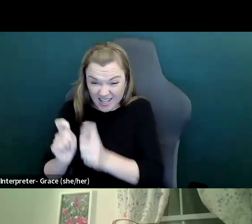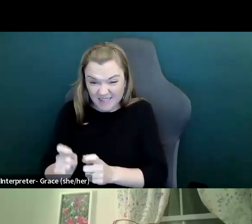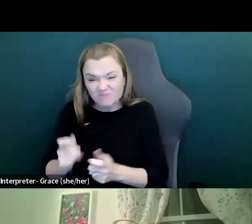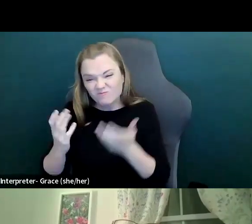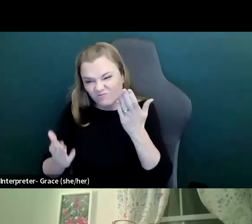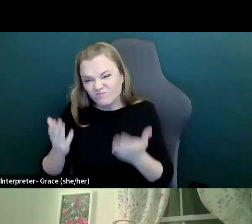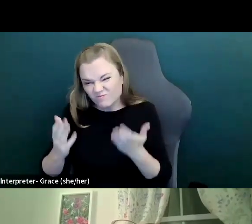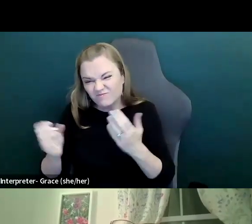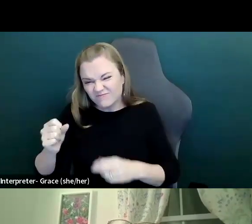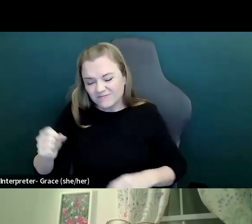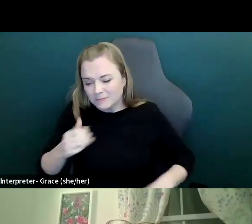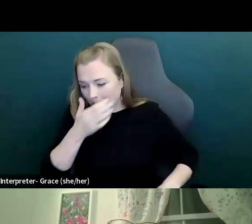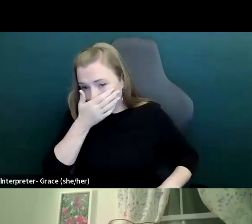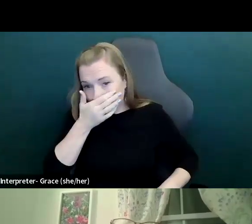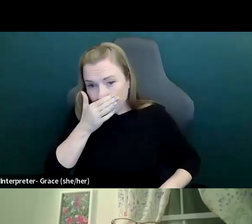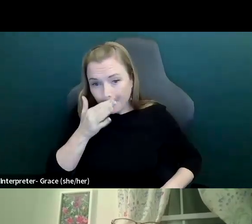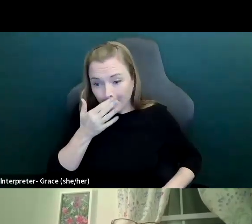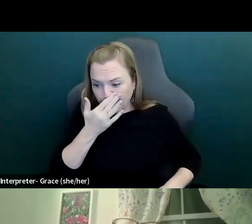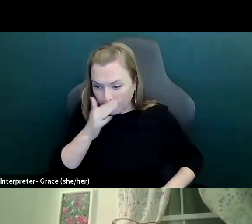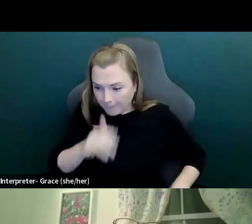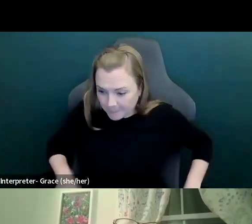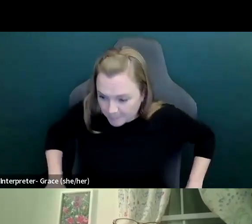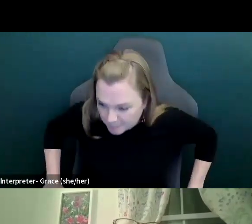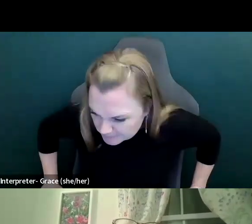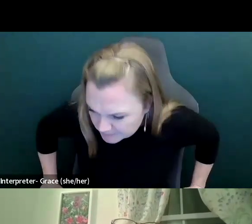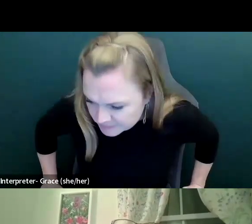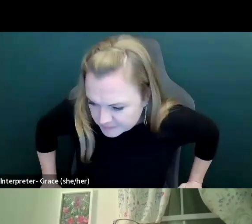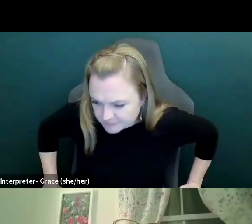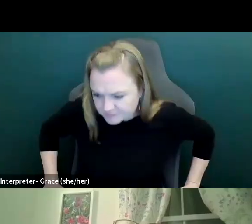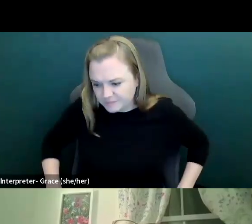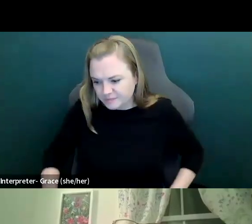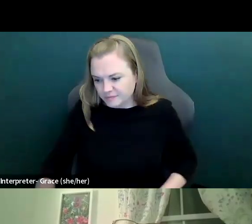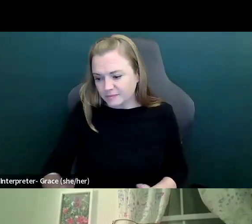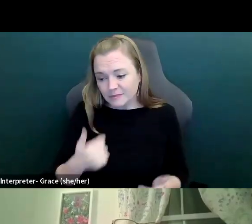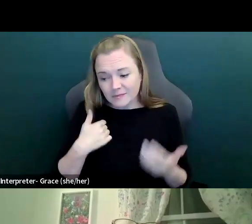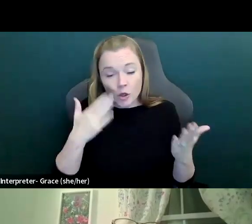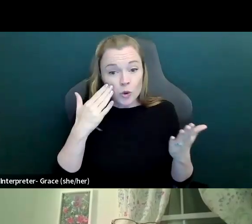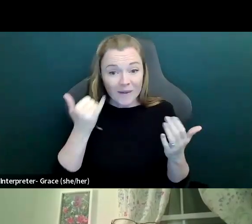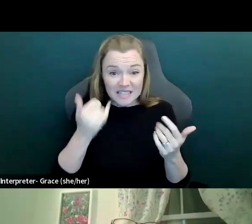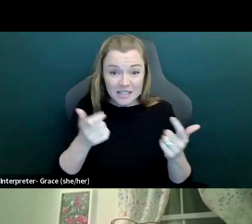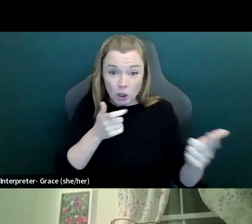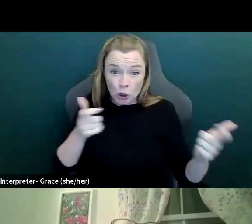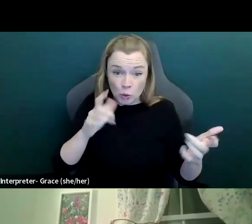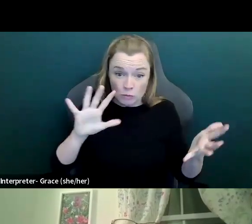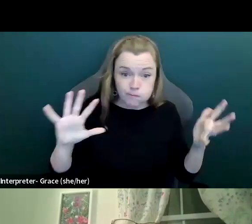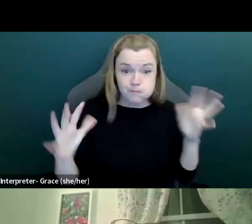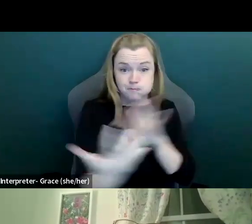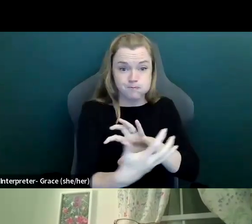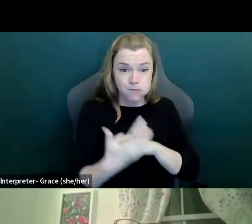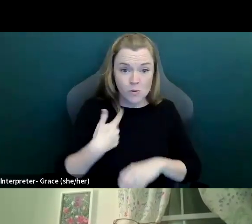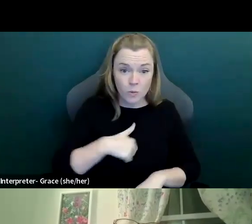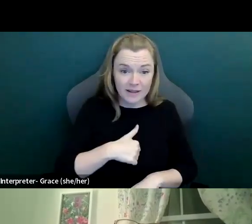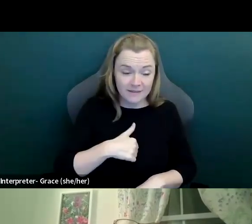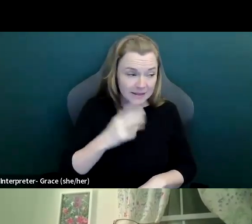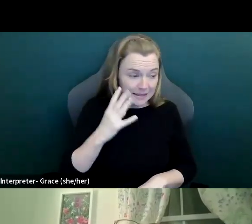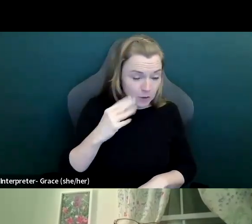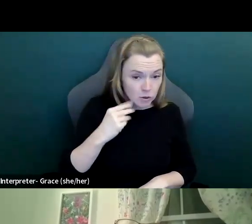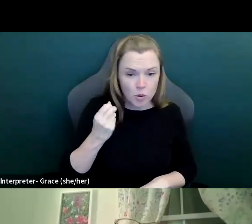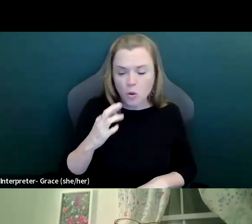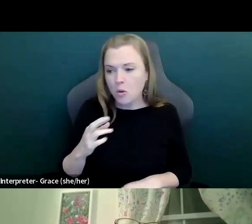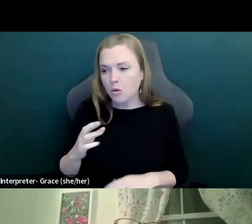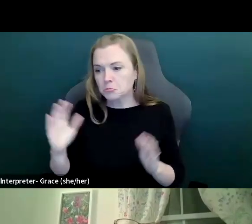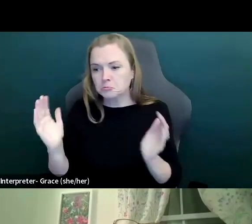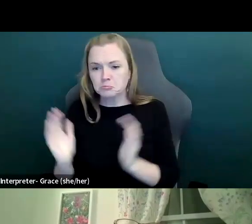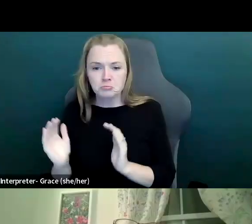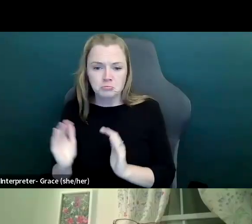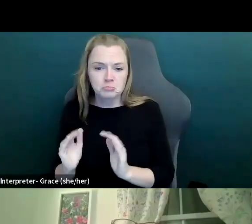couldn't tell you, like, is it going to be the massive change that all of us have felt, or if it's going to be more, I would say, smaller